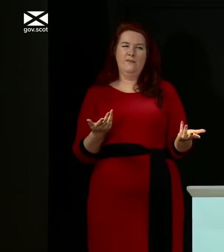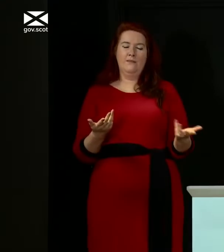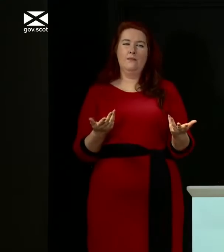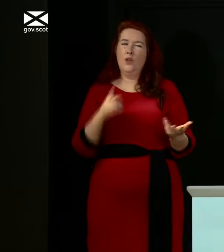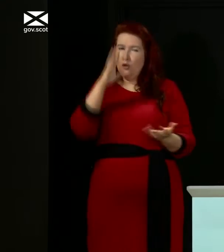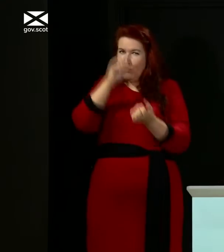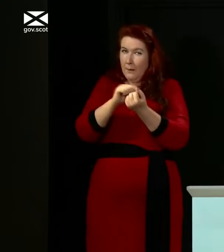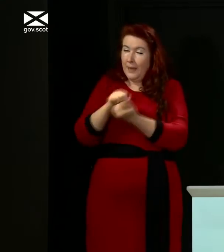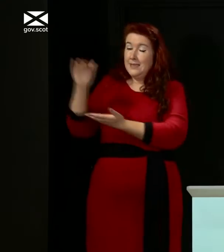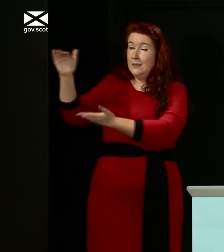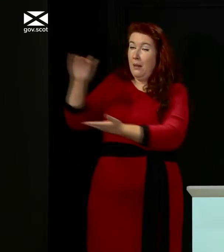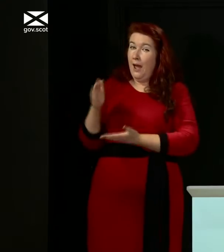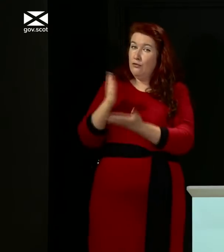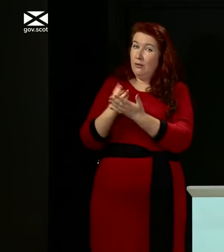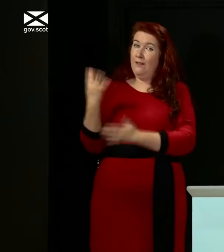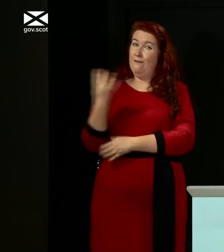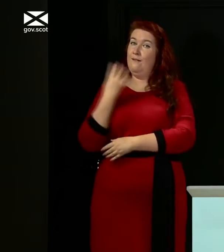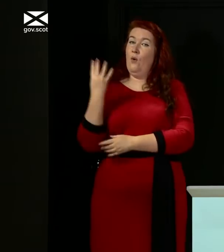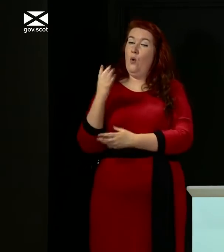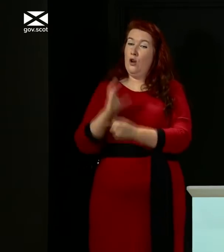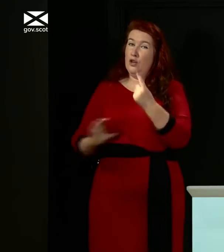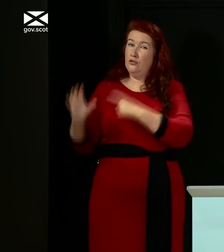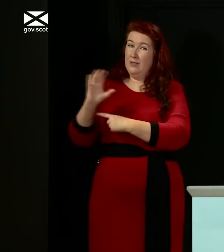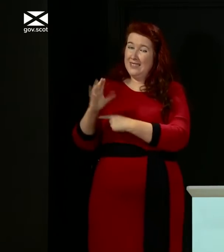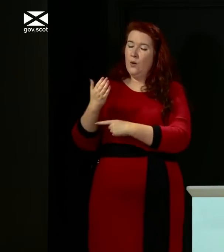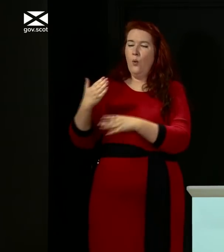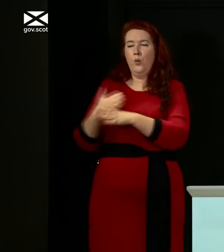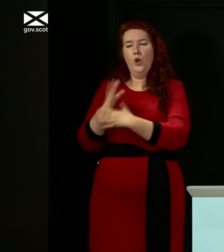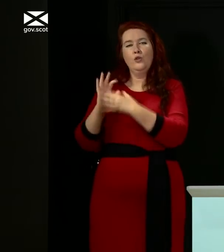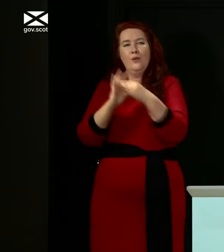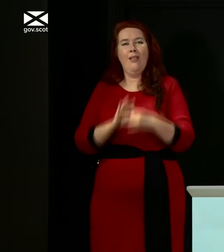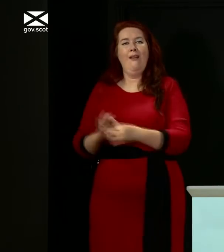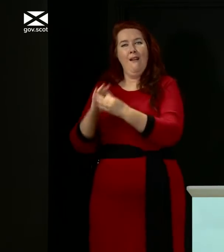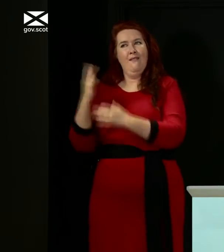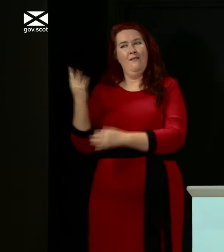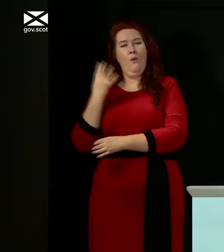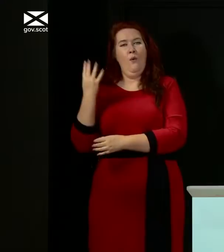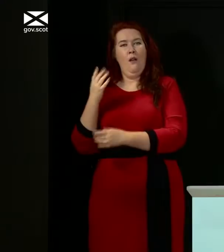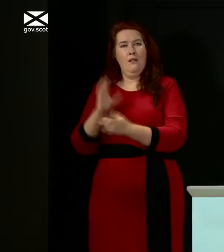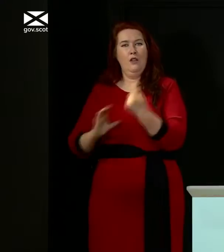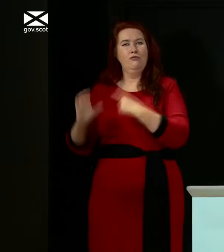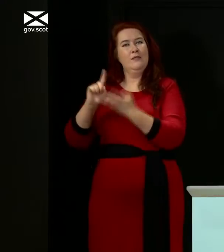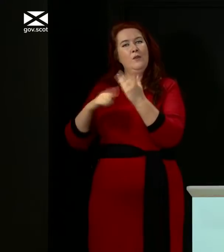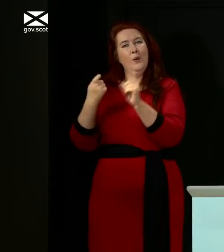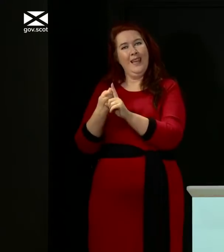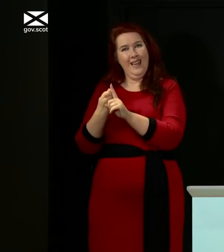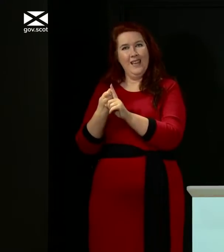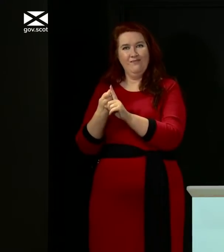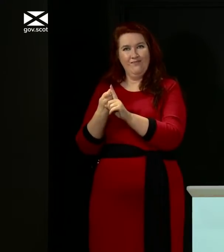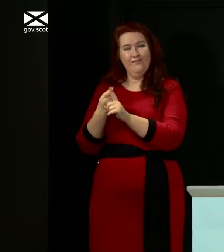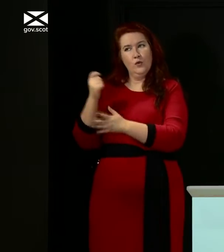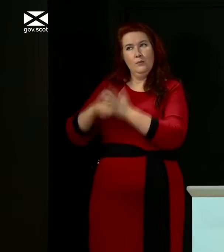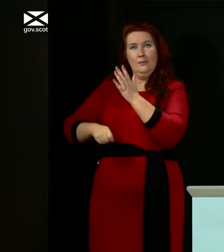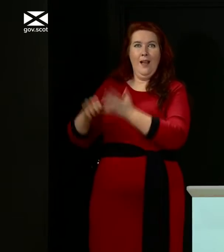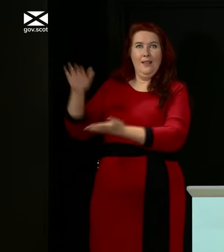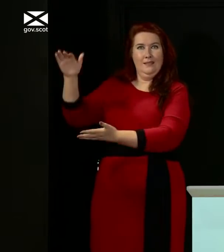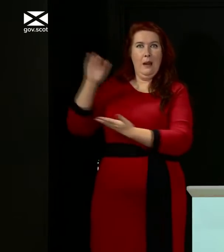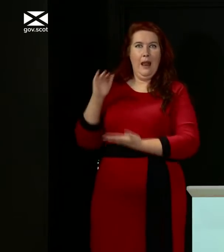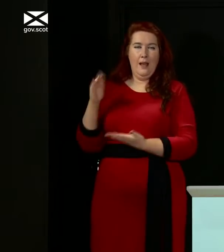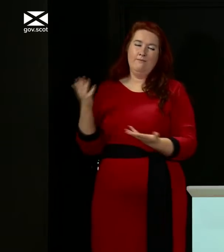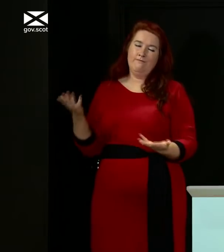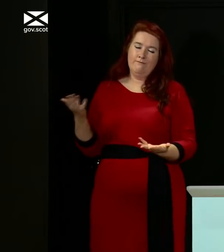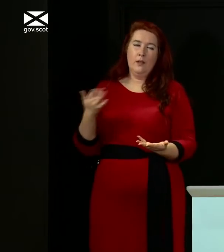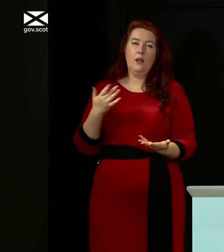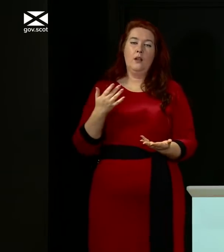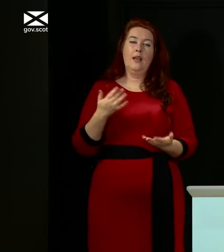4 nations thing, so we are working together on that. But I want, when I stand in Parliament or stand here and give dates,